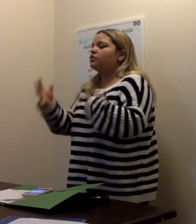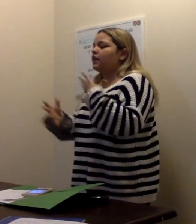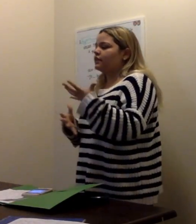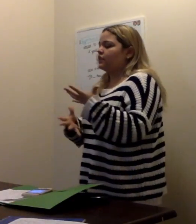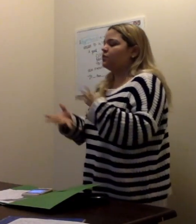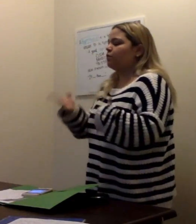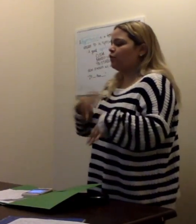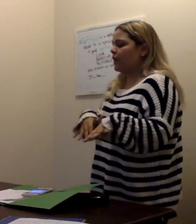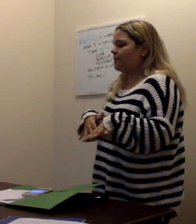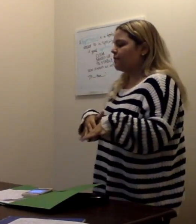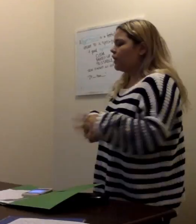test it to prove it.